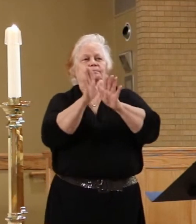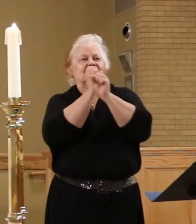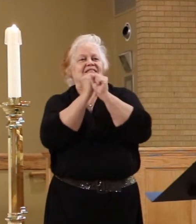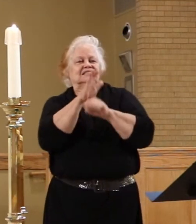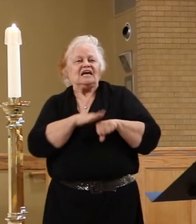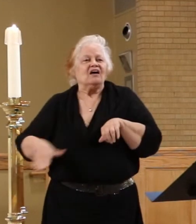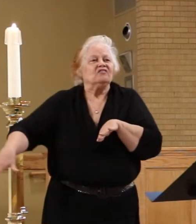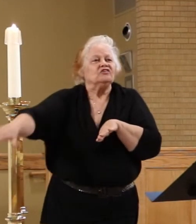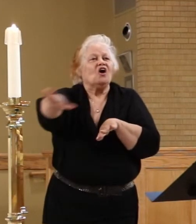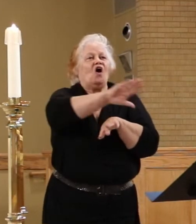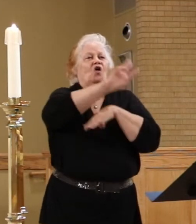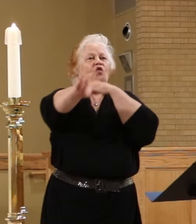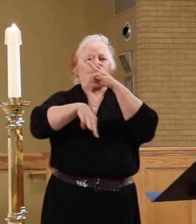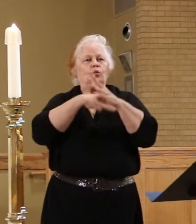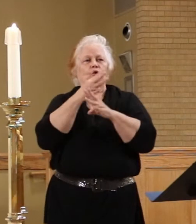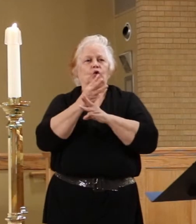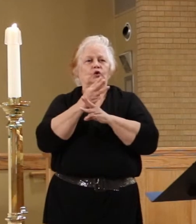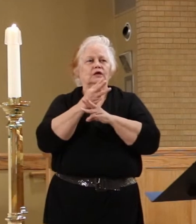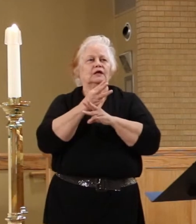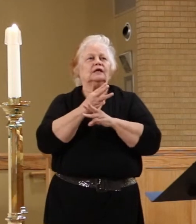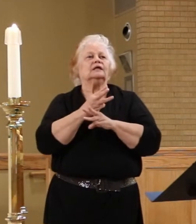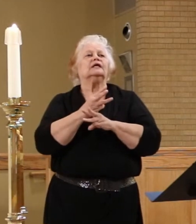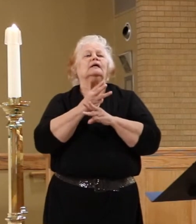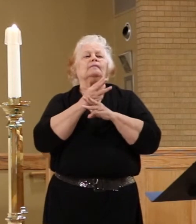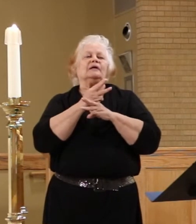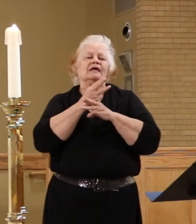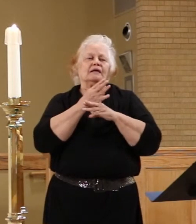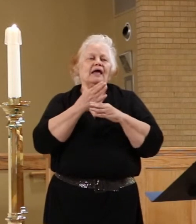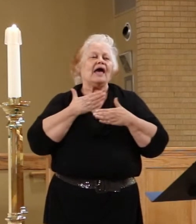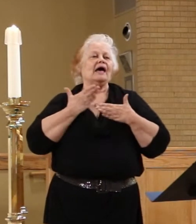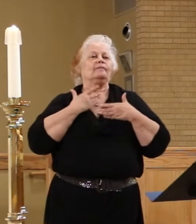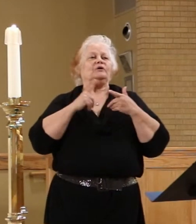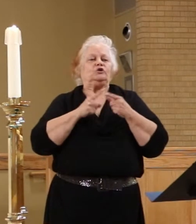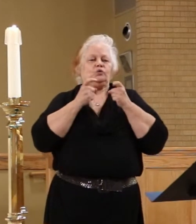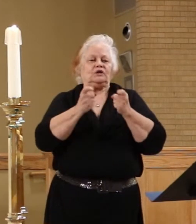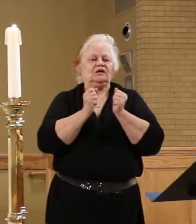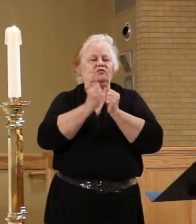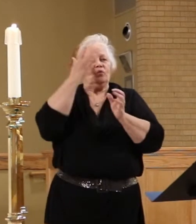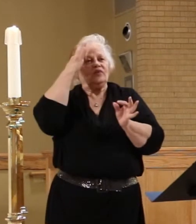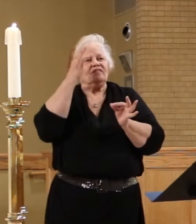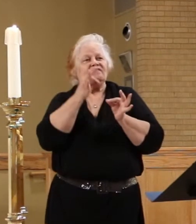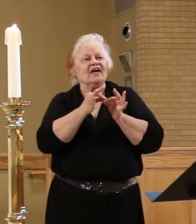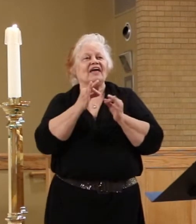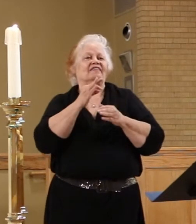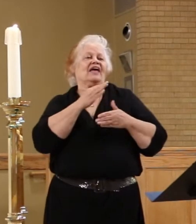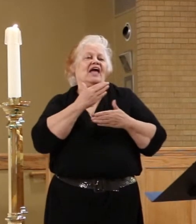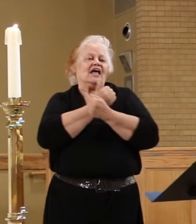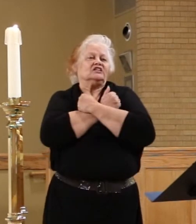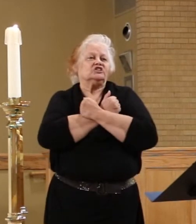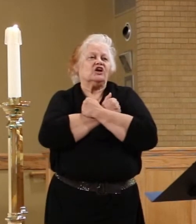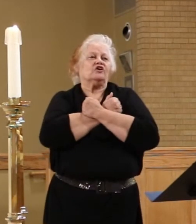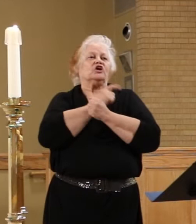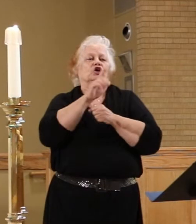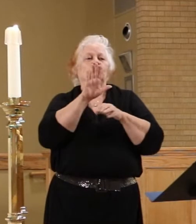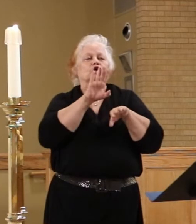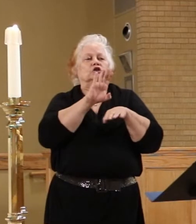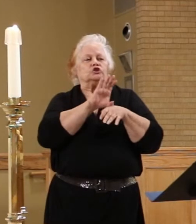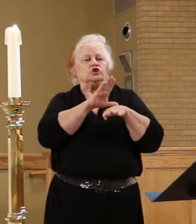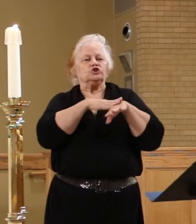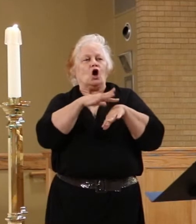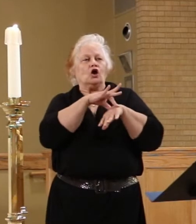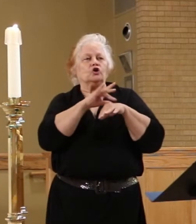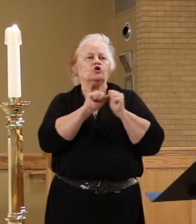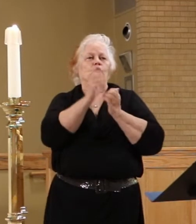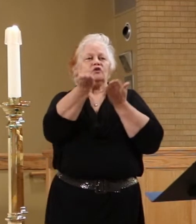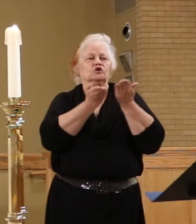salvation of all the world. Be pleased to confirm in faith and charity your pilgrim church on earth with your servant, Francis,